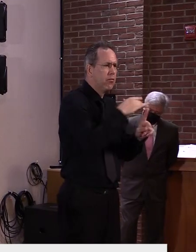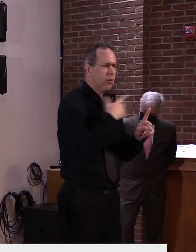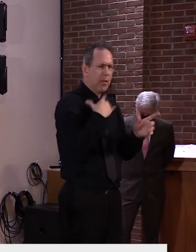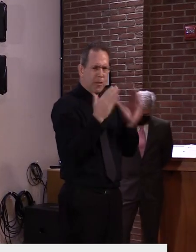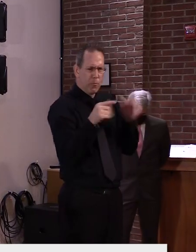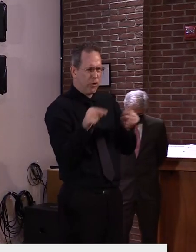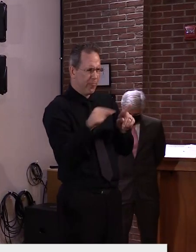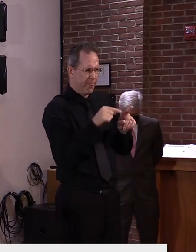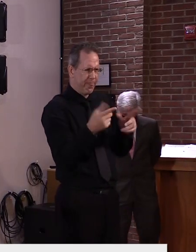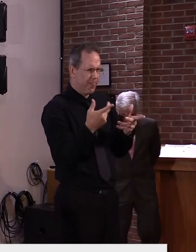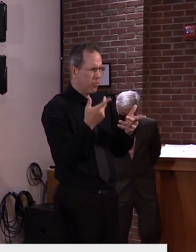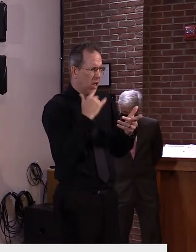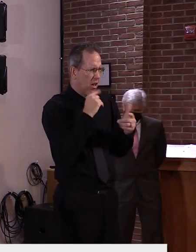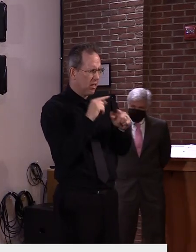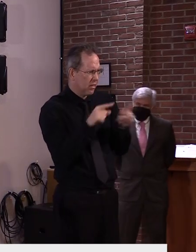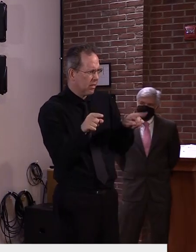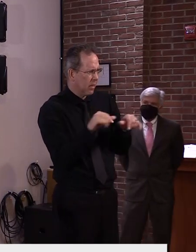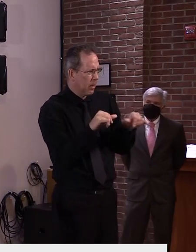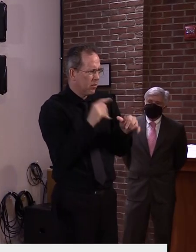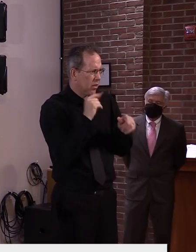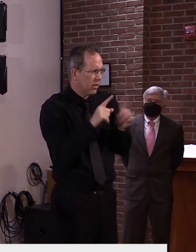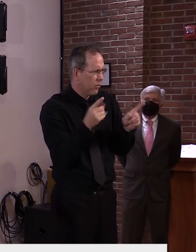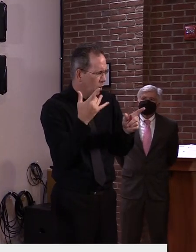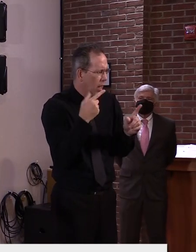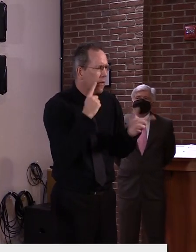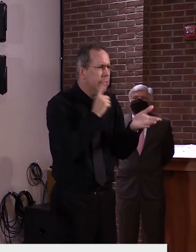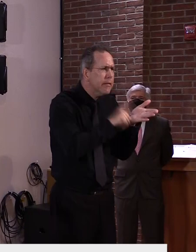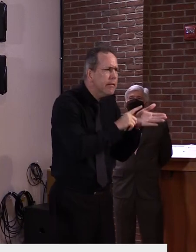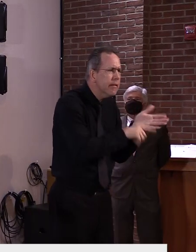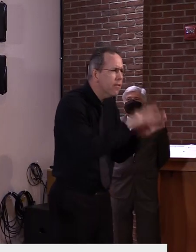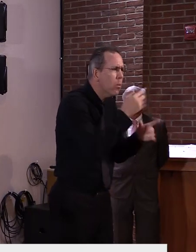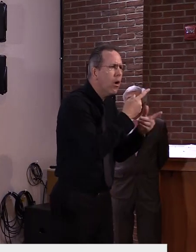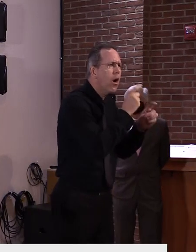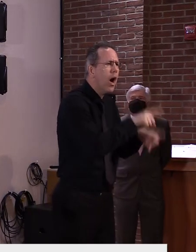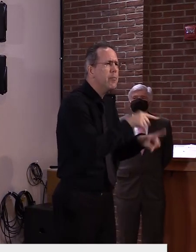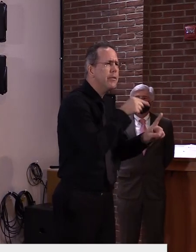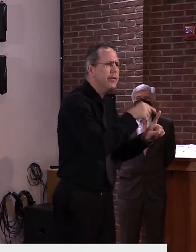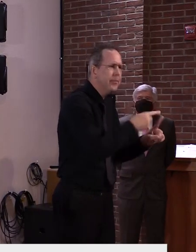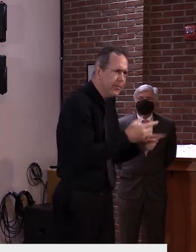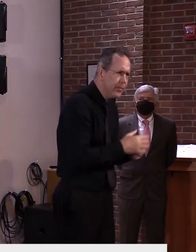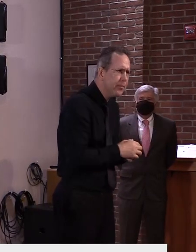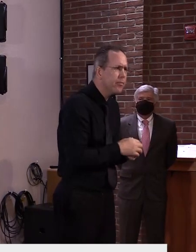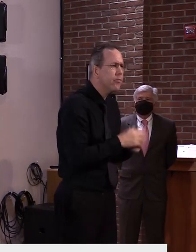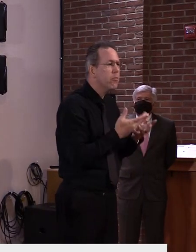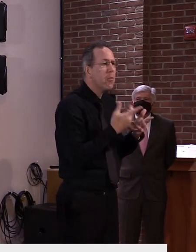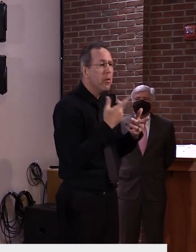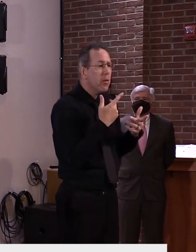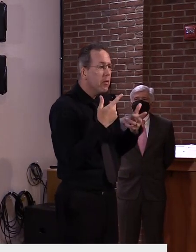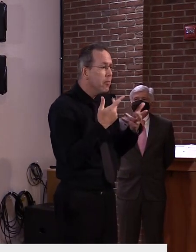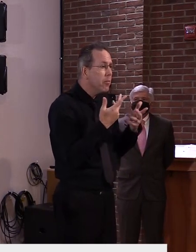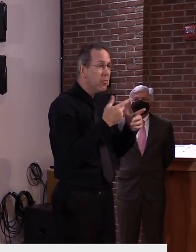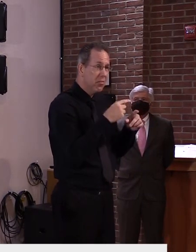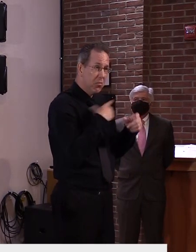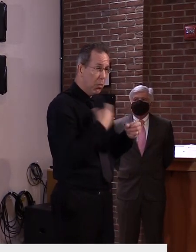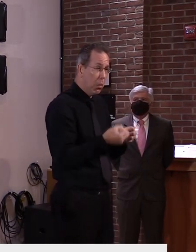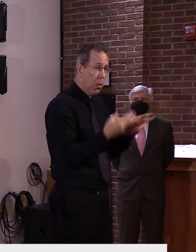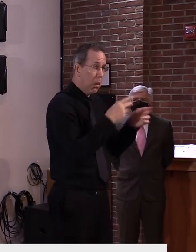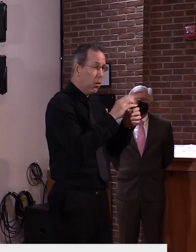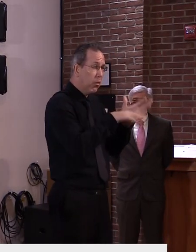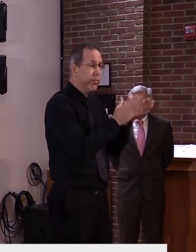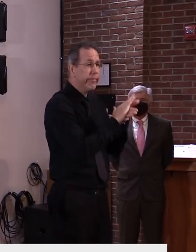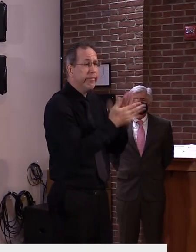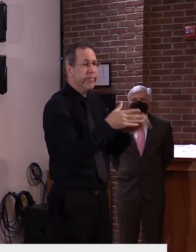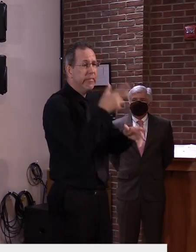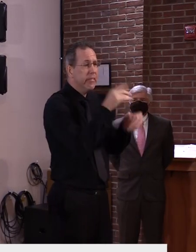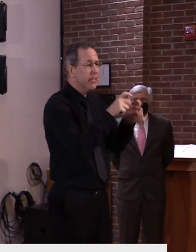may have been suffering from. It doesn't mean that the test should be thrown away and never used again. These tests will